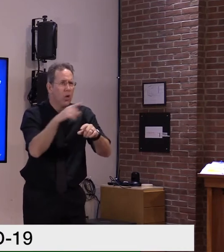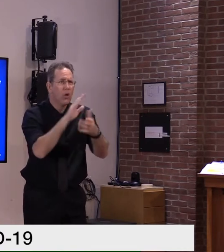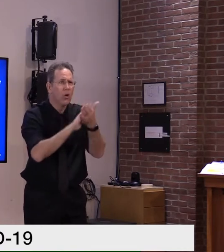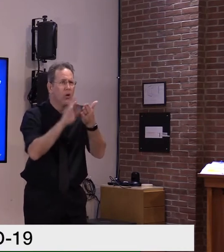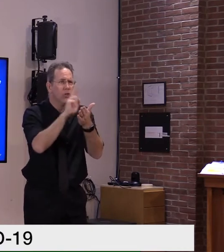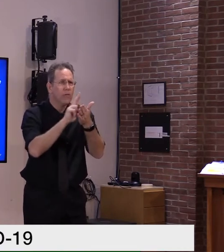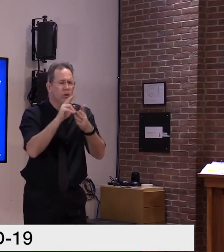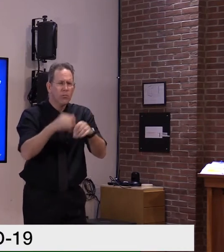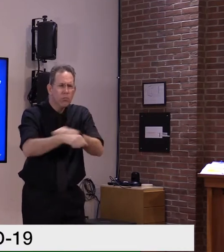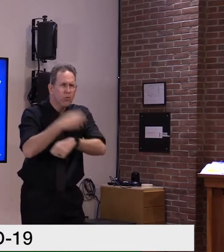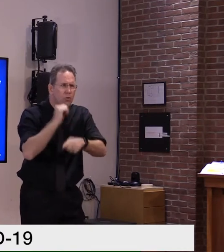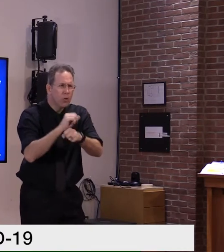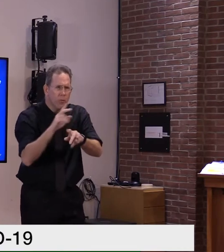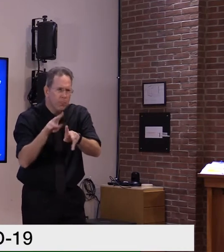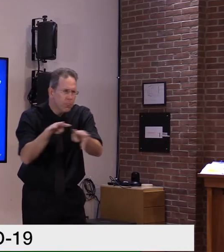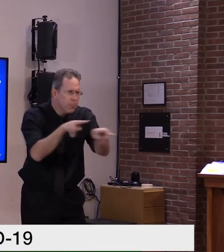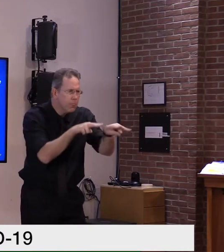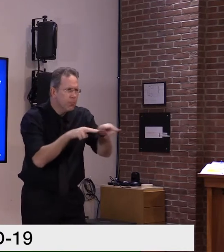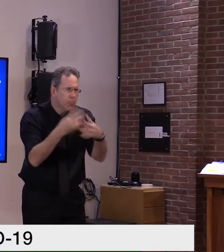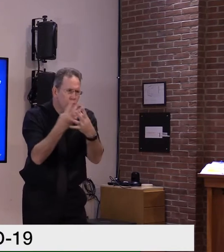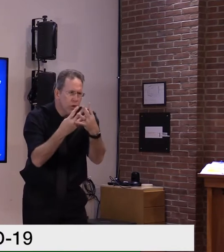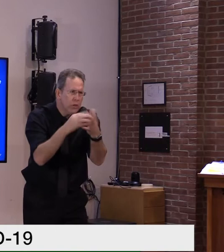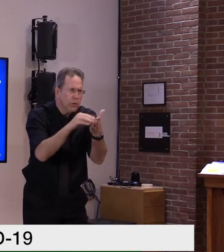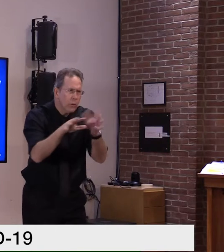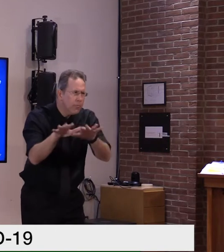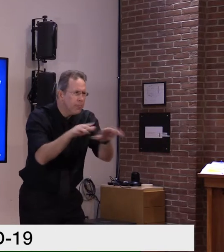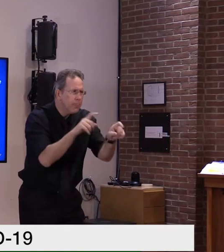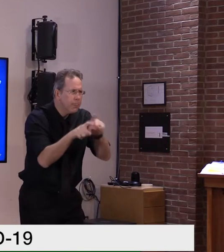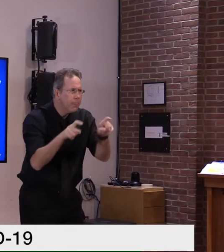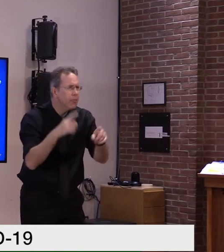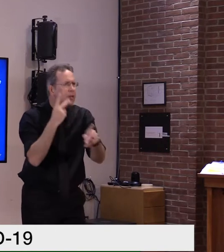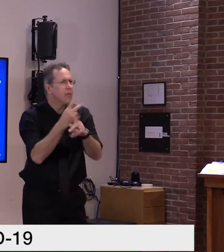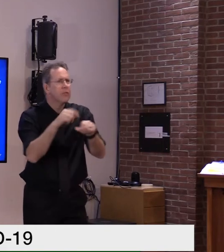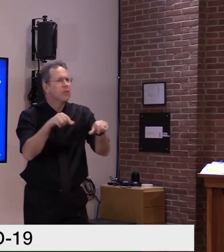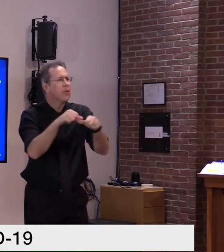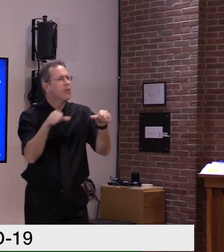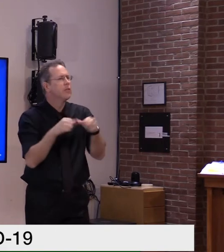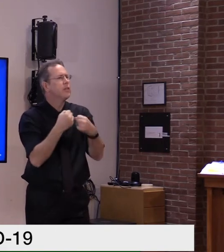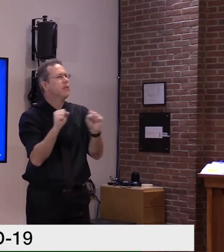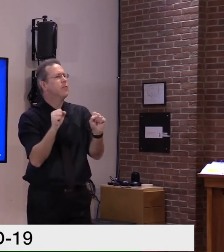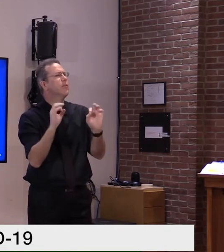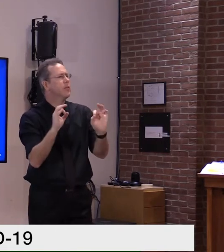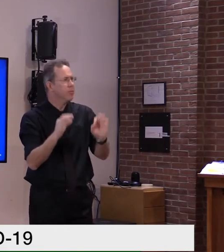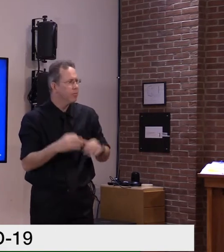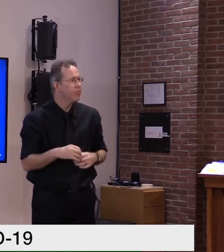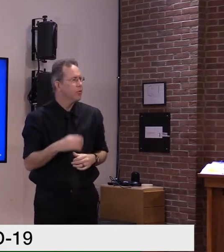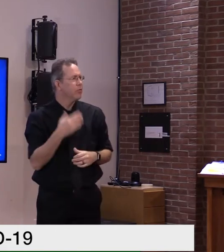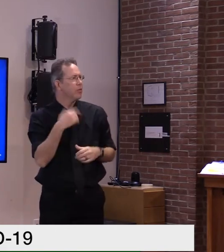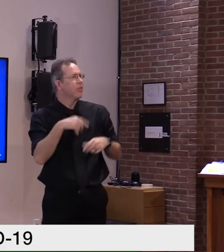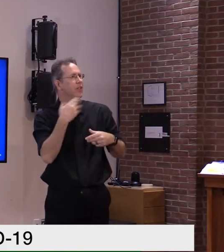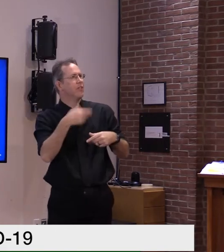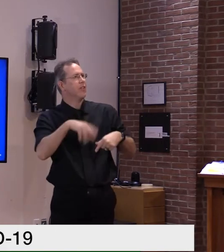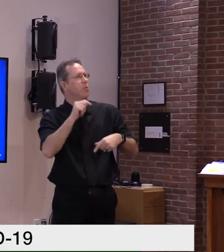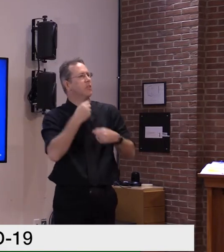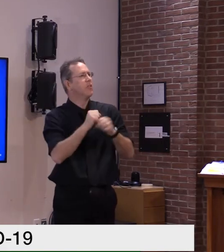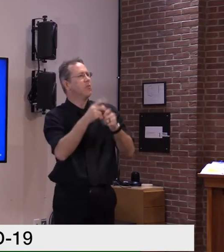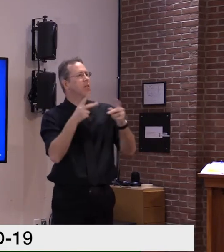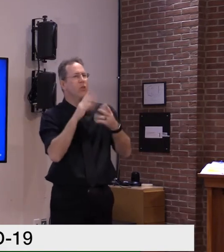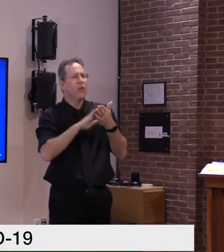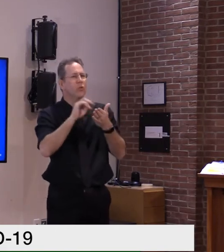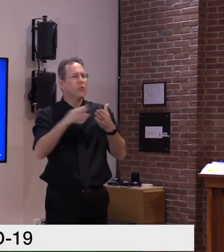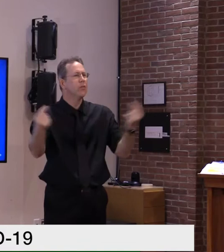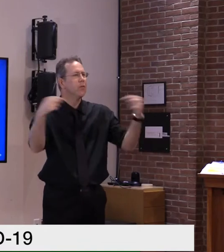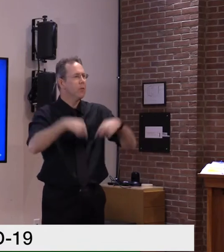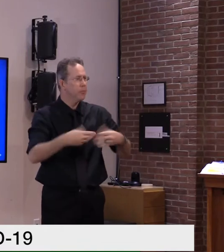safest places in the country to attend college this semester. Finally, a brief update regarding cases in long-term care facilities.